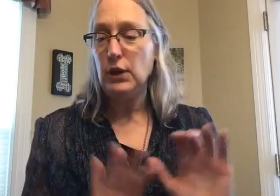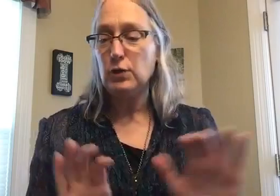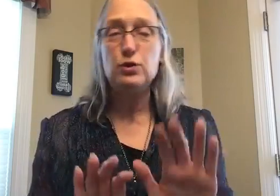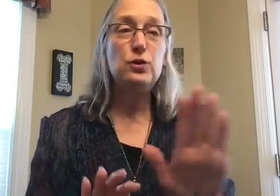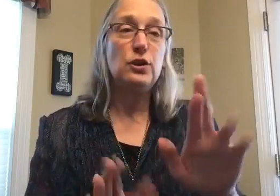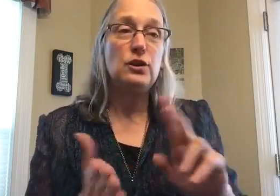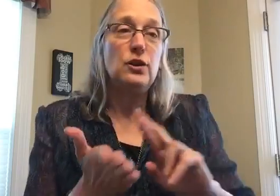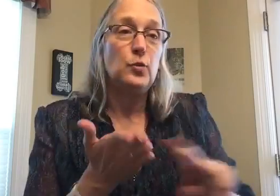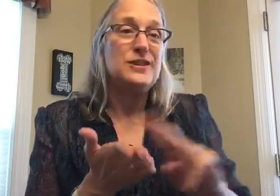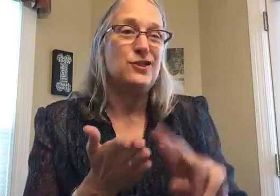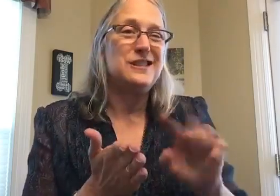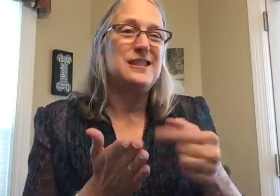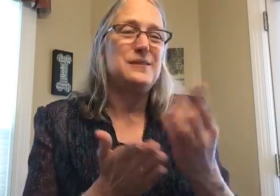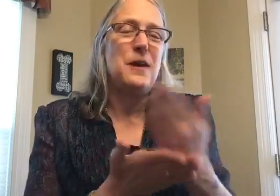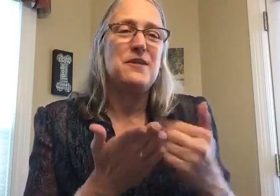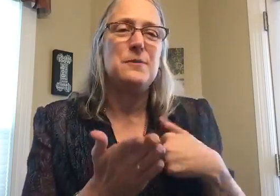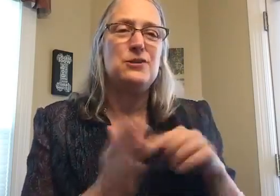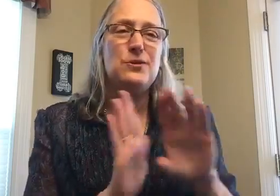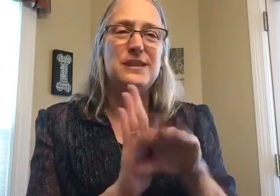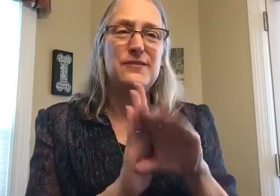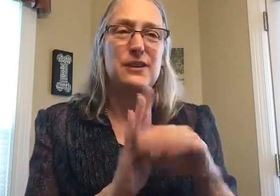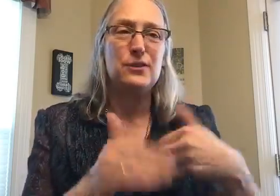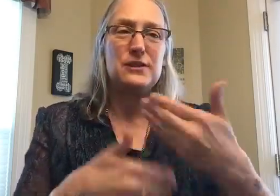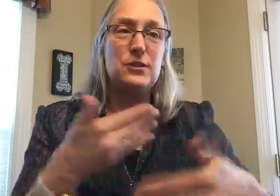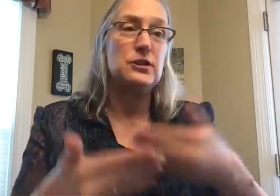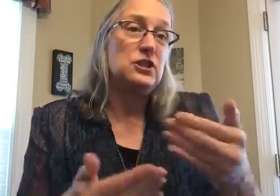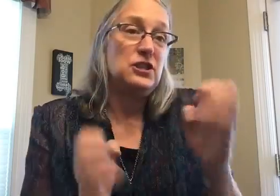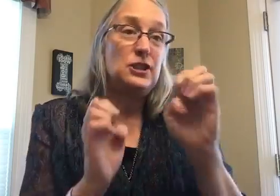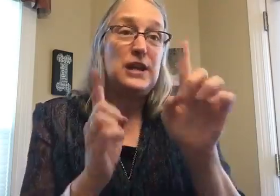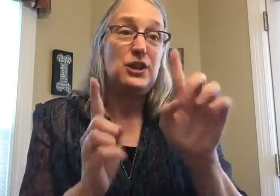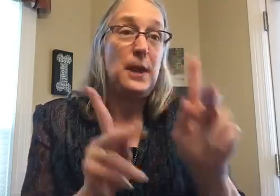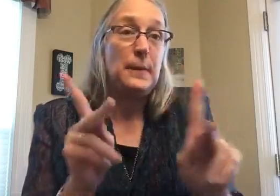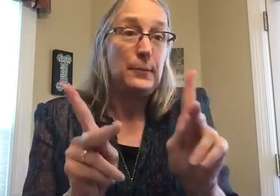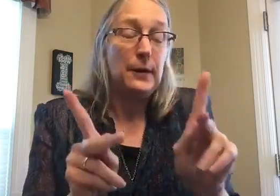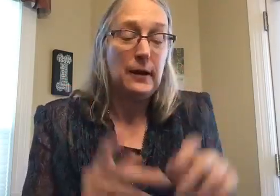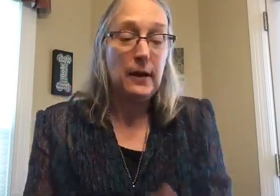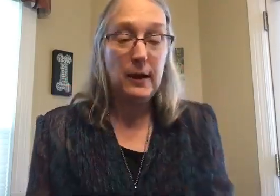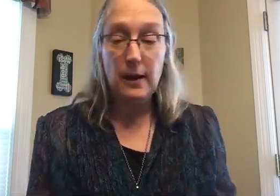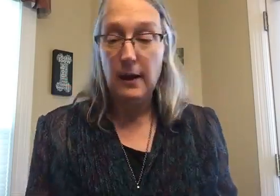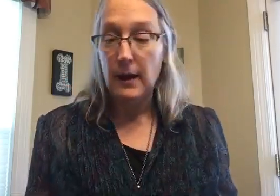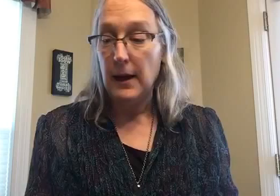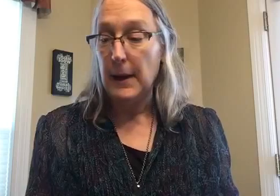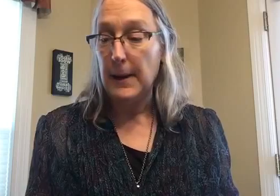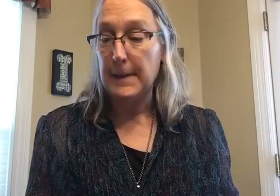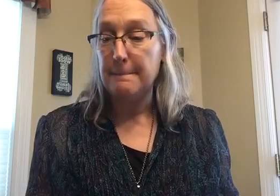do your research. This is part of me doing these video series, is just to educate people.